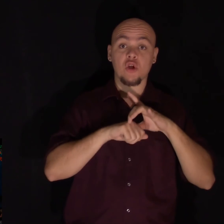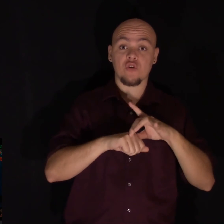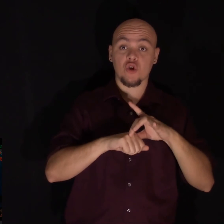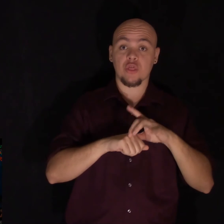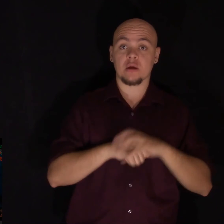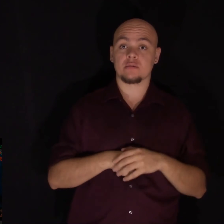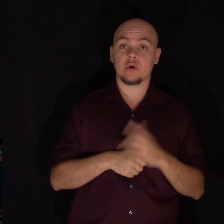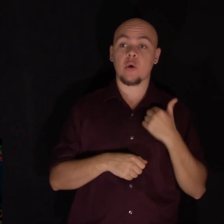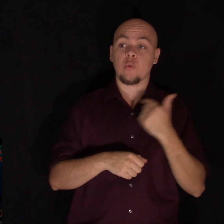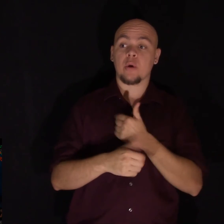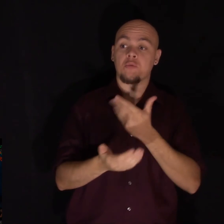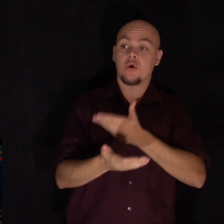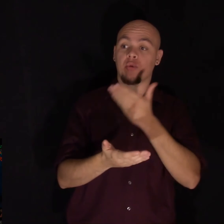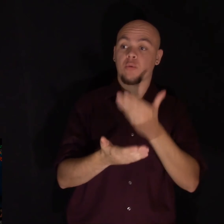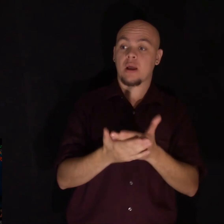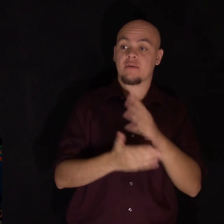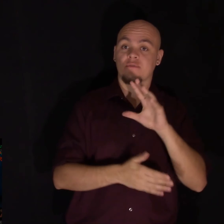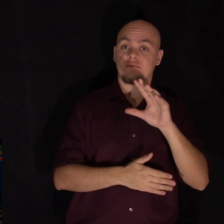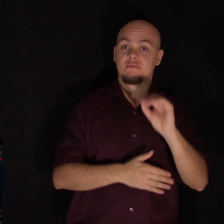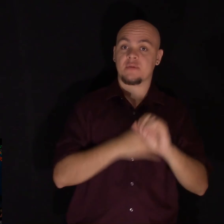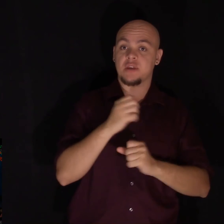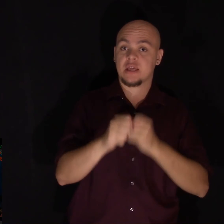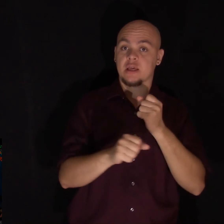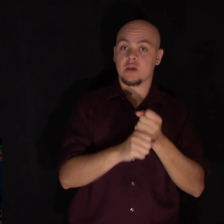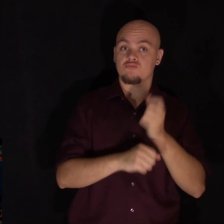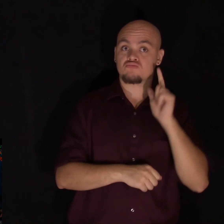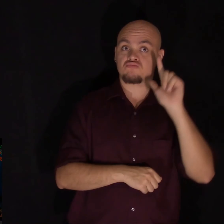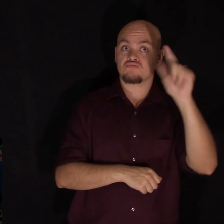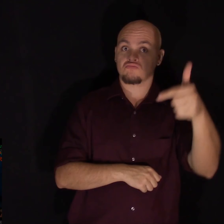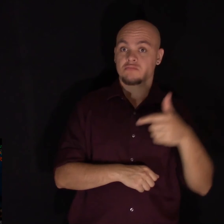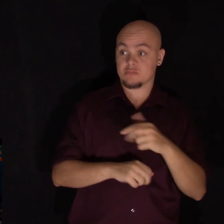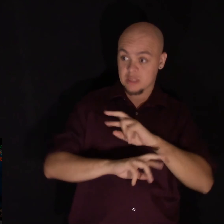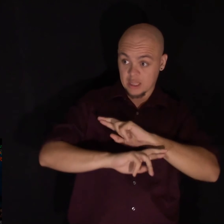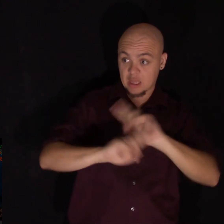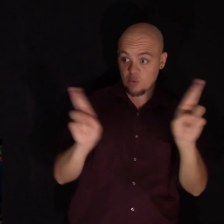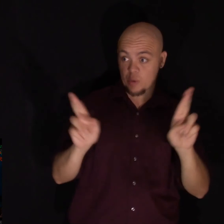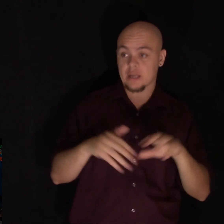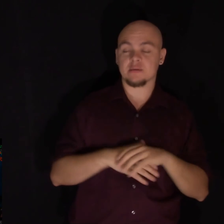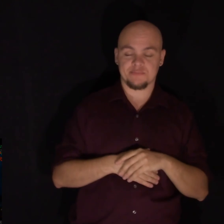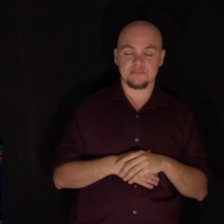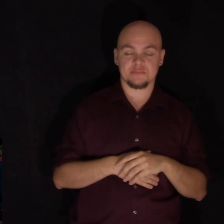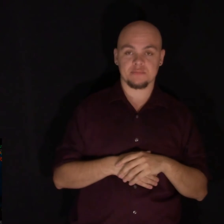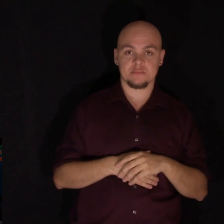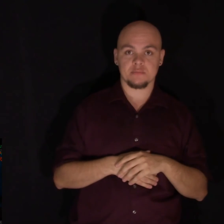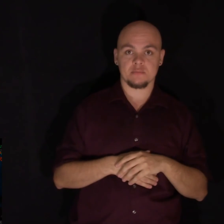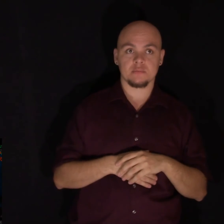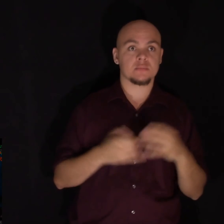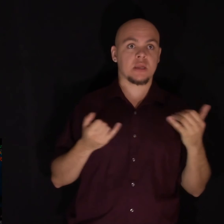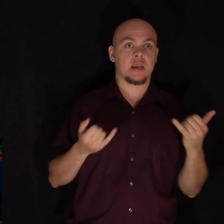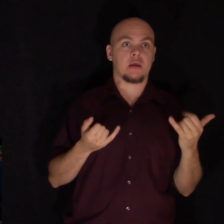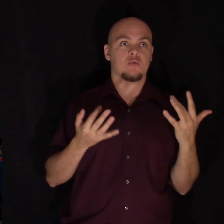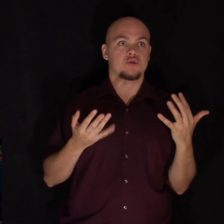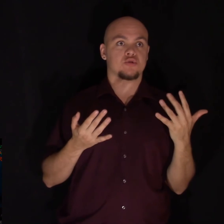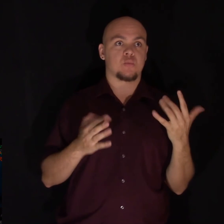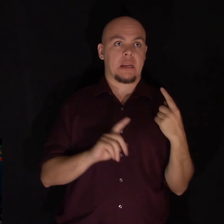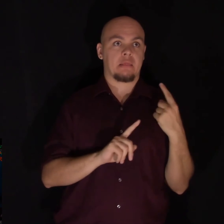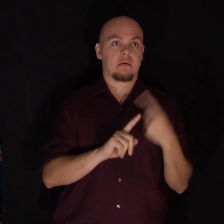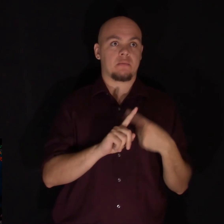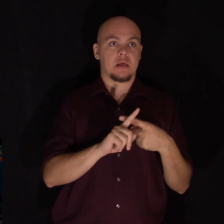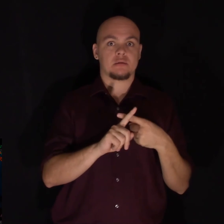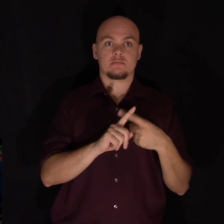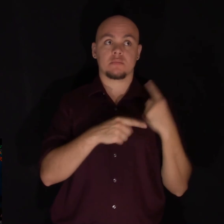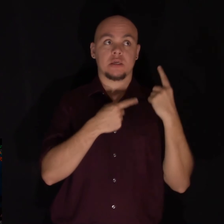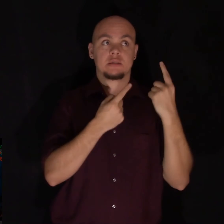we will arrive on your planet in 50 years. Get ready." And now we're just counting down the months until the mothership